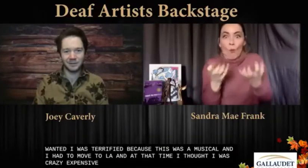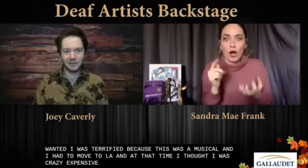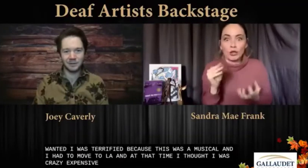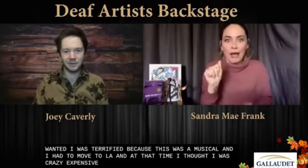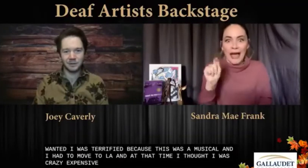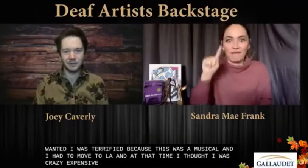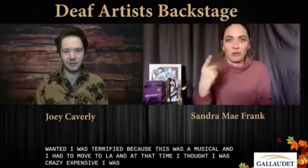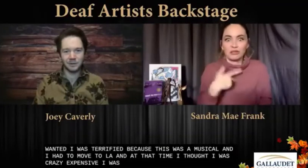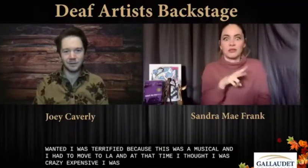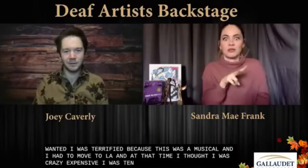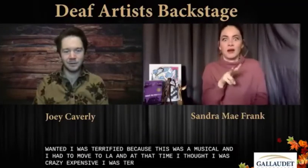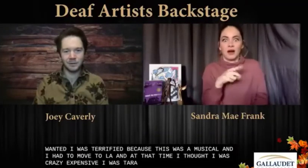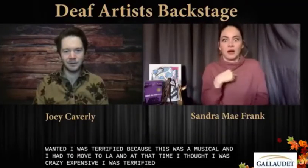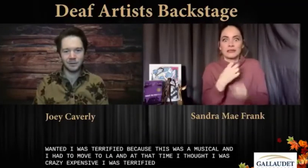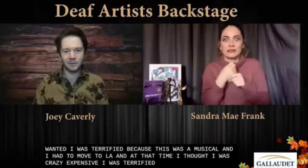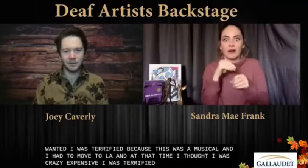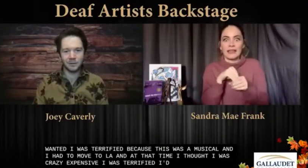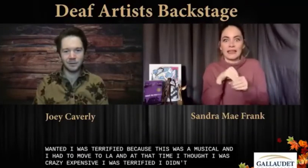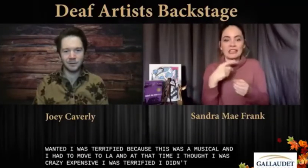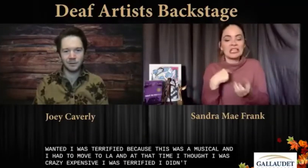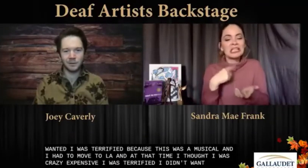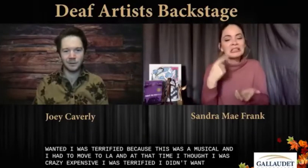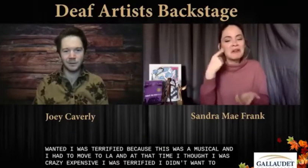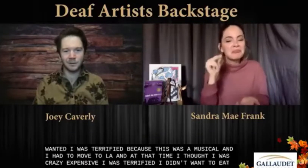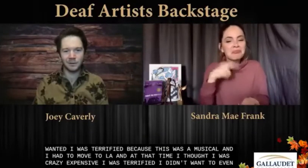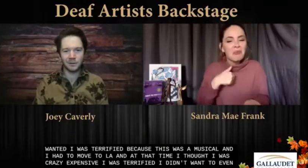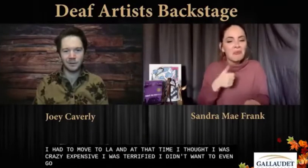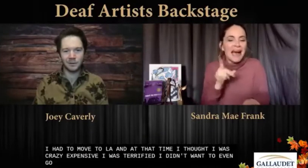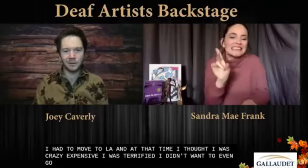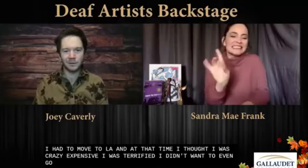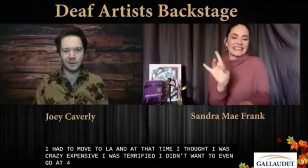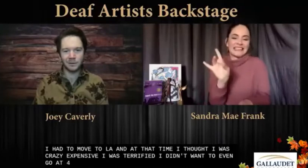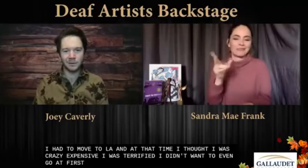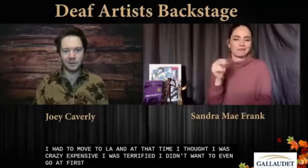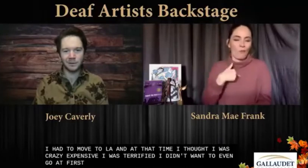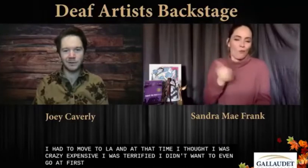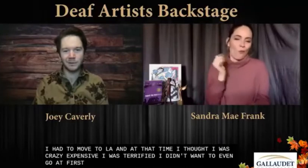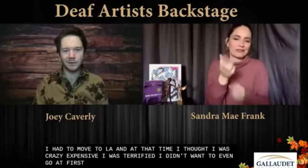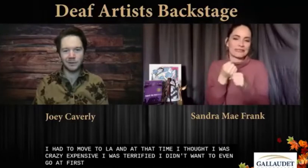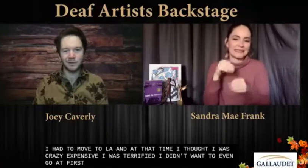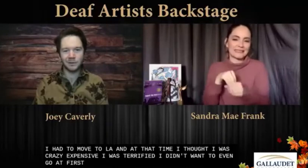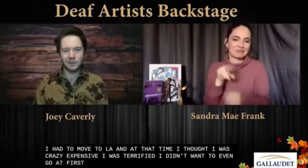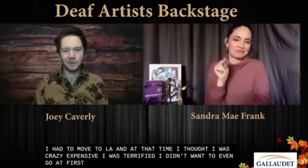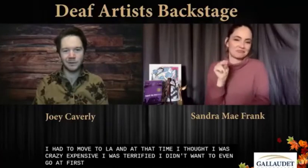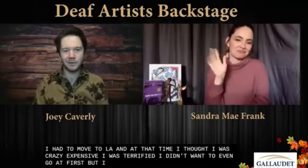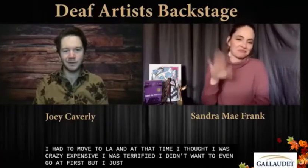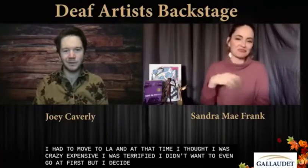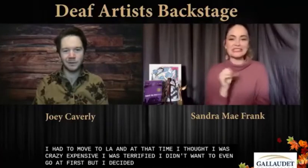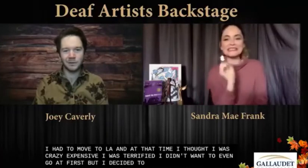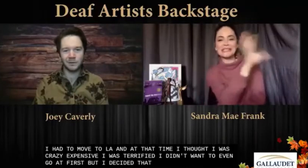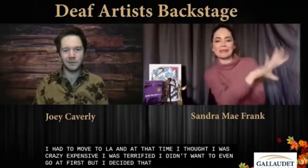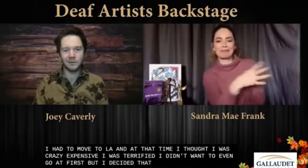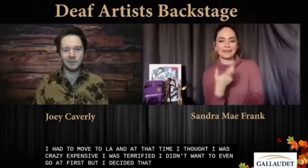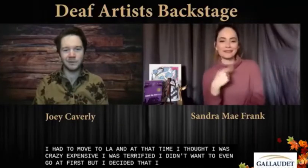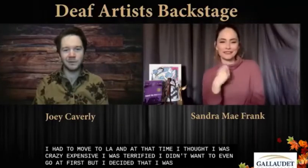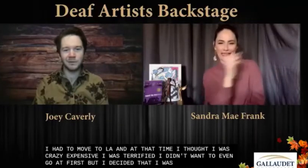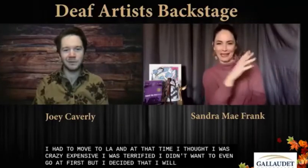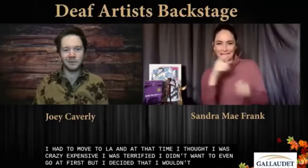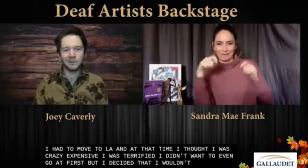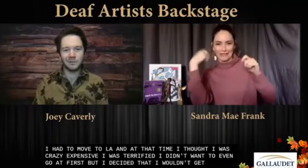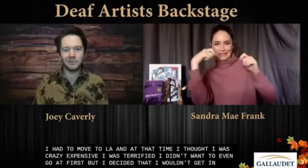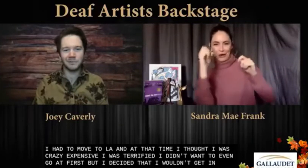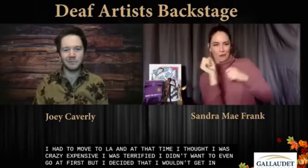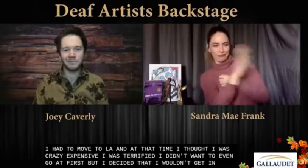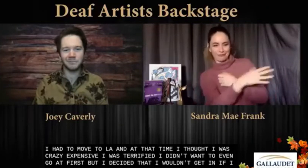I was terrified I didn't want to even go at first but I decided that I wouldn't